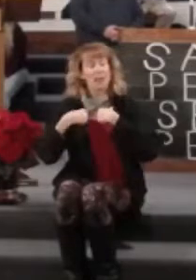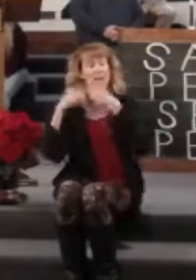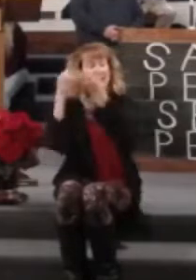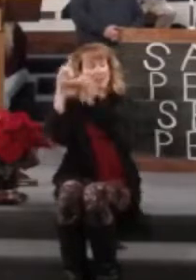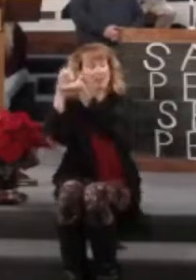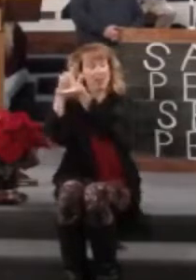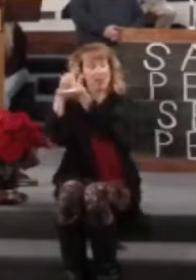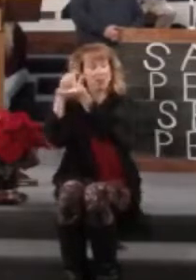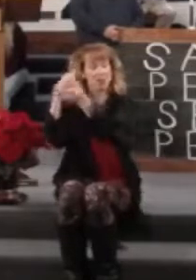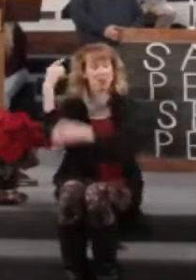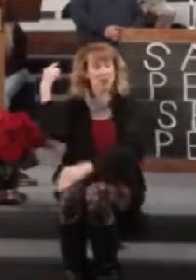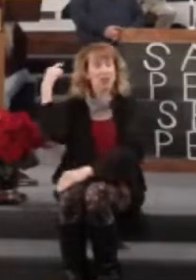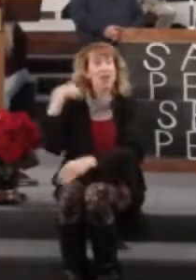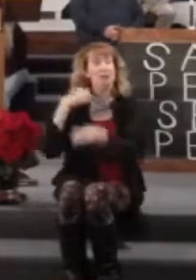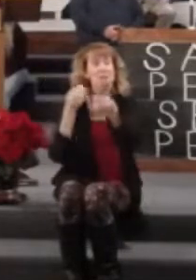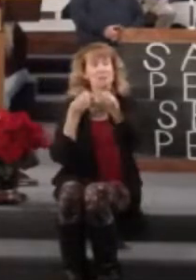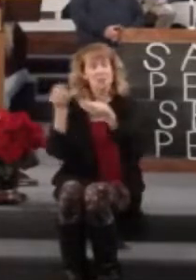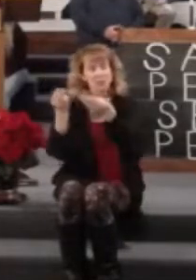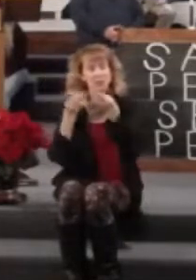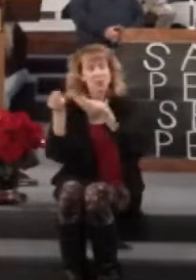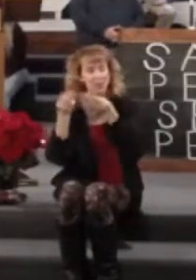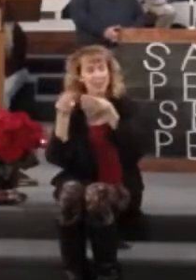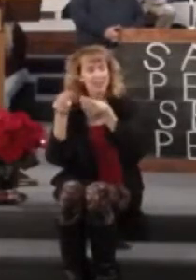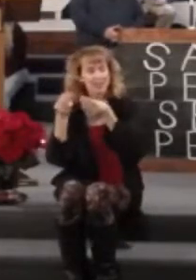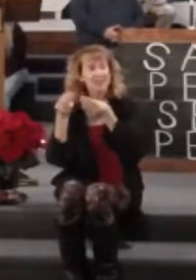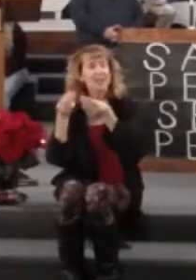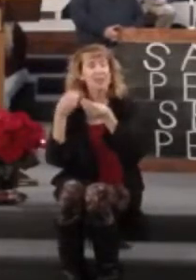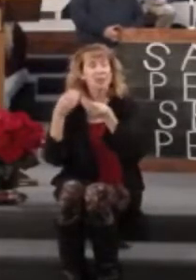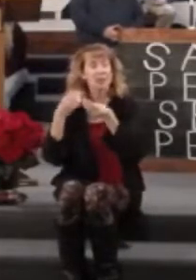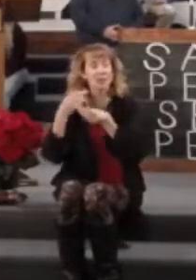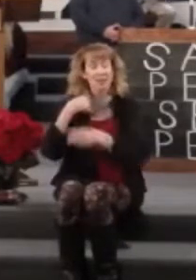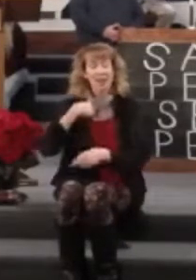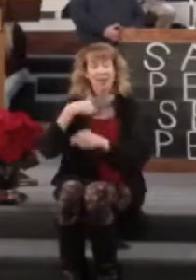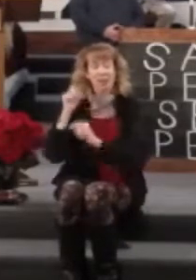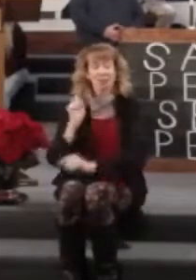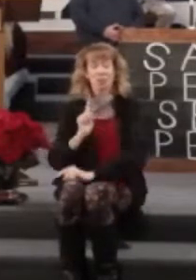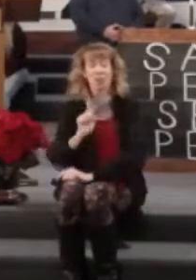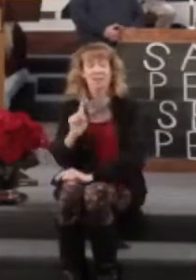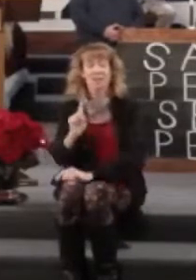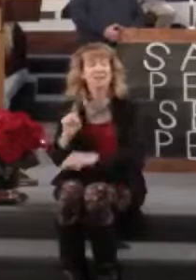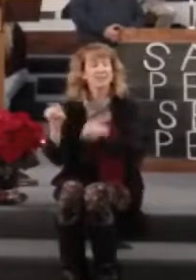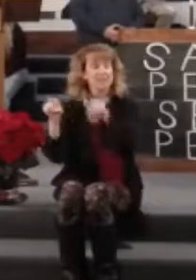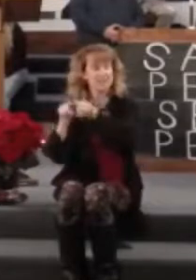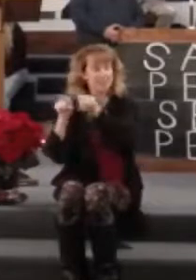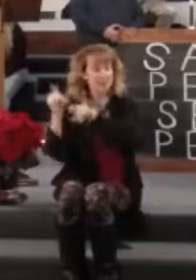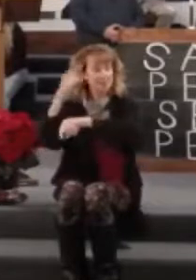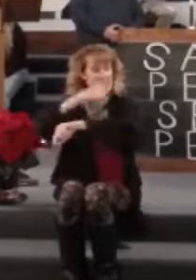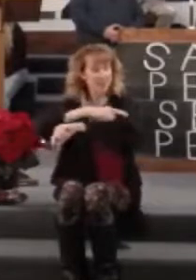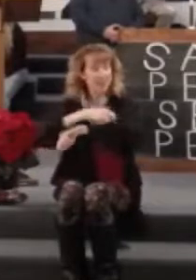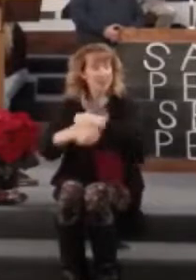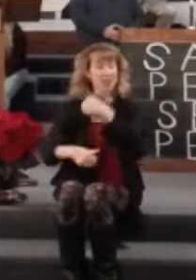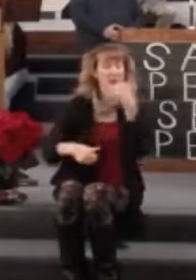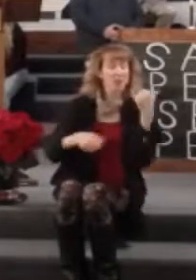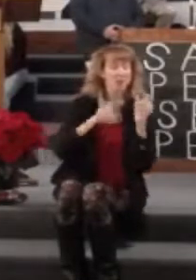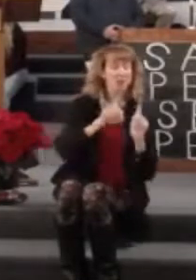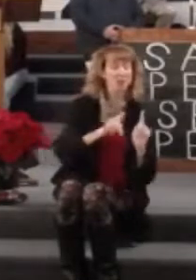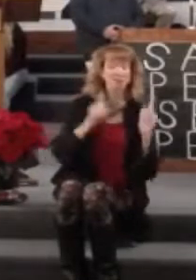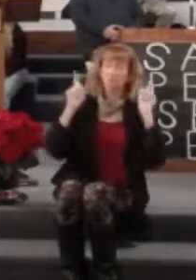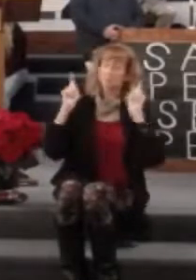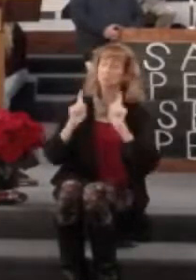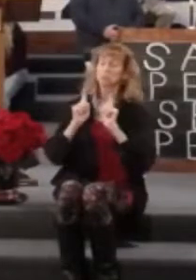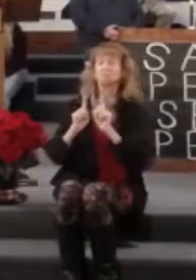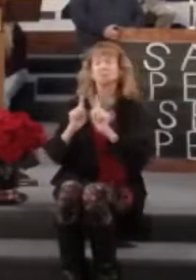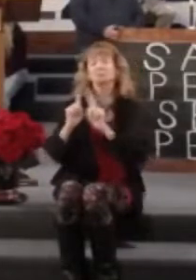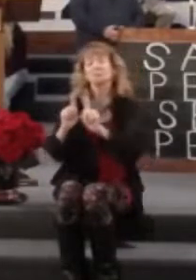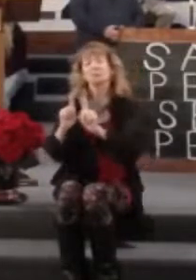to be a missionary came on the same day. When a missionary came and spoke at our church, he said the line,